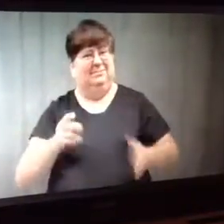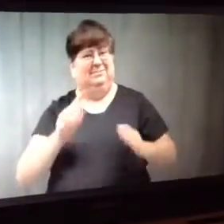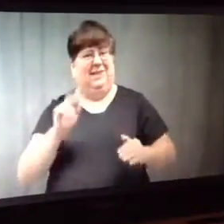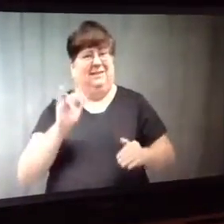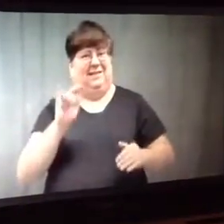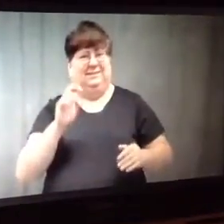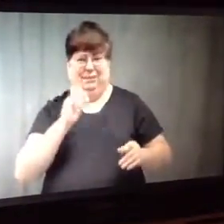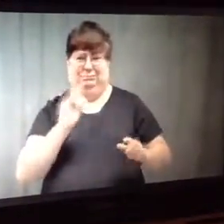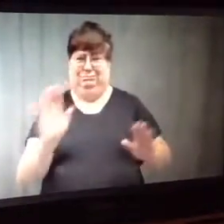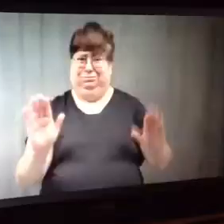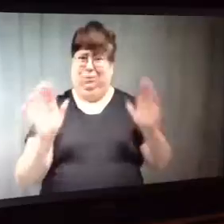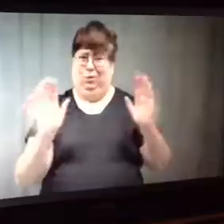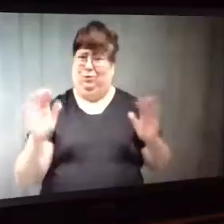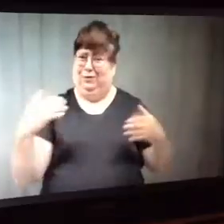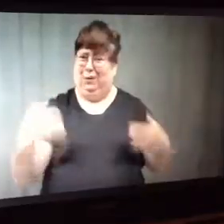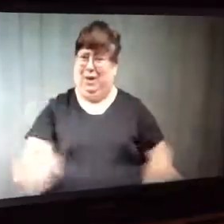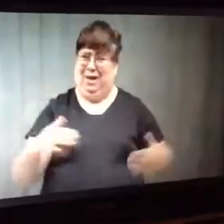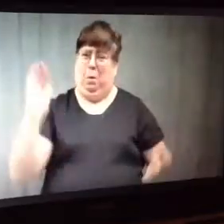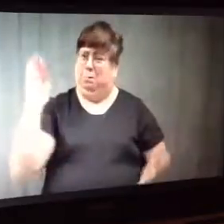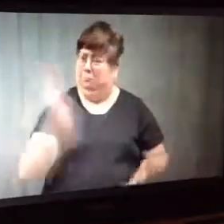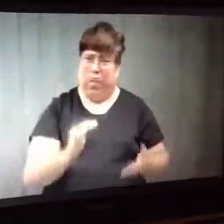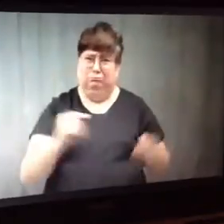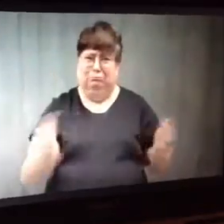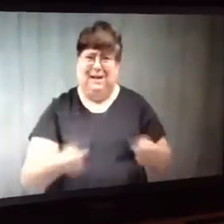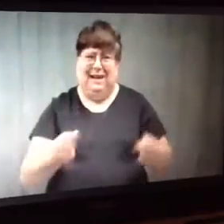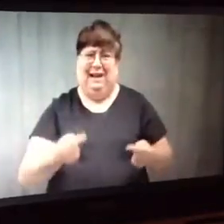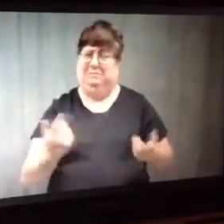But that surgery and they used a robot, it was really wonderful.